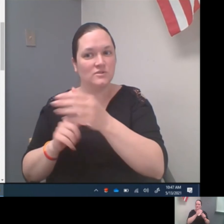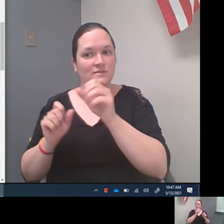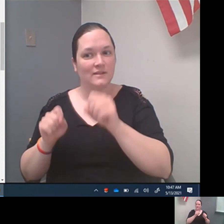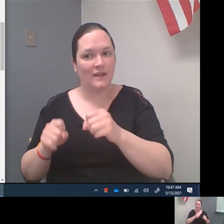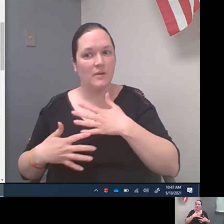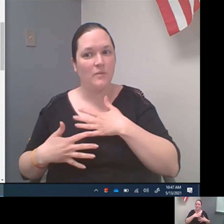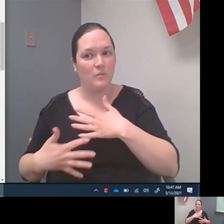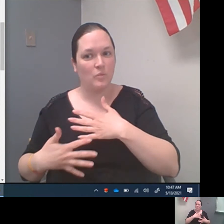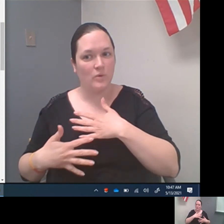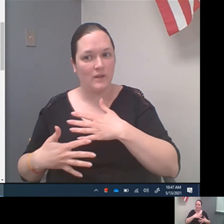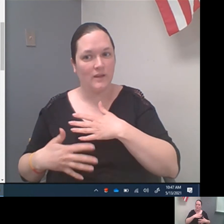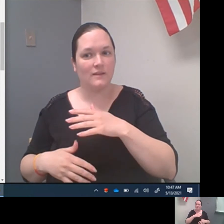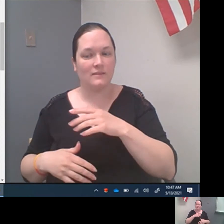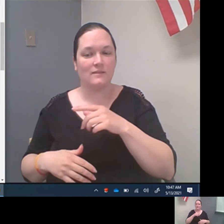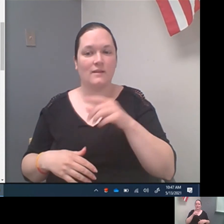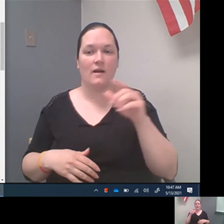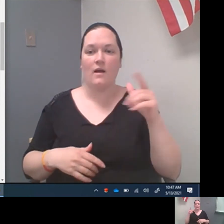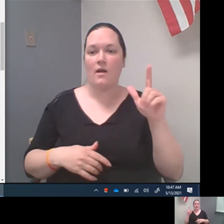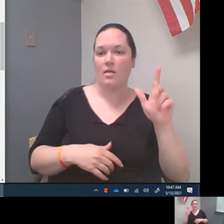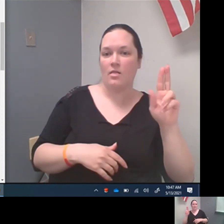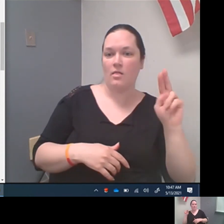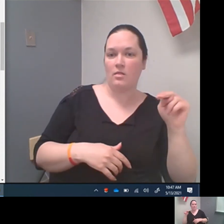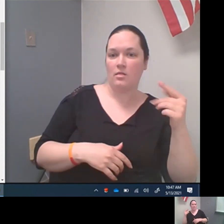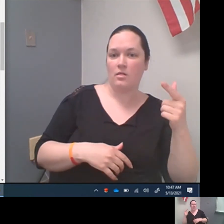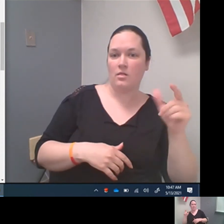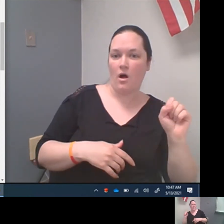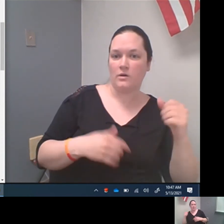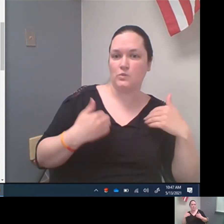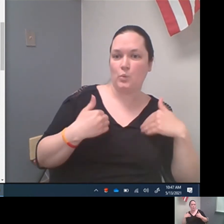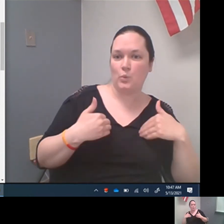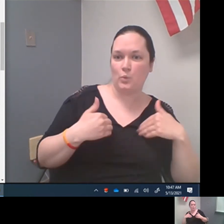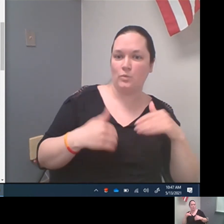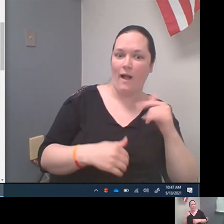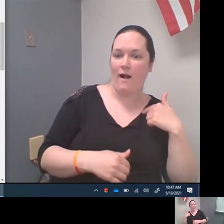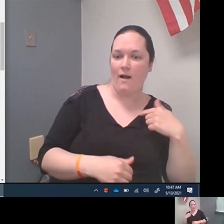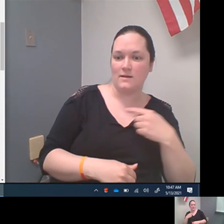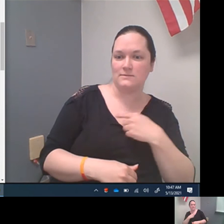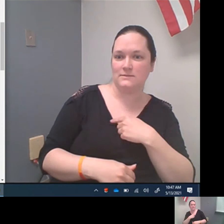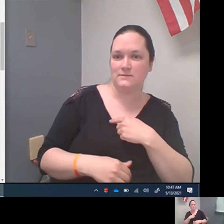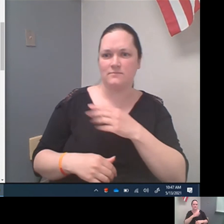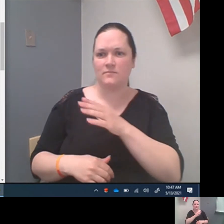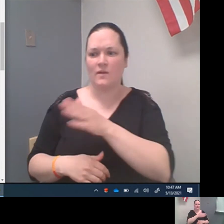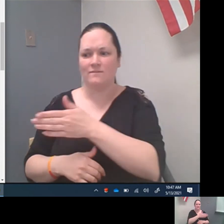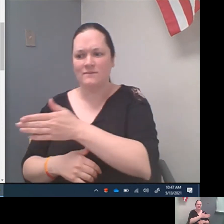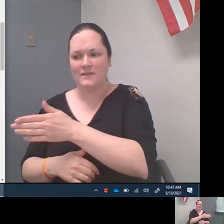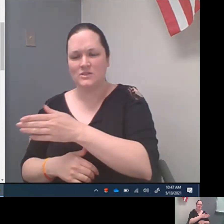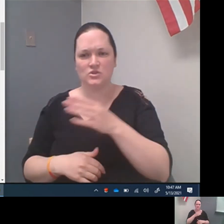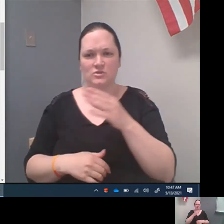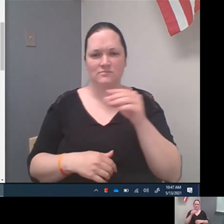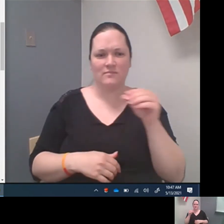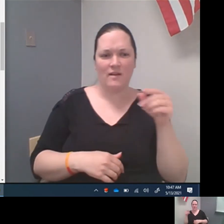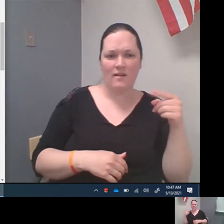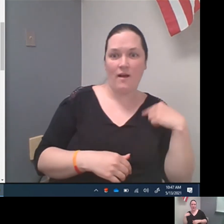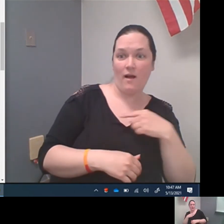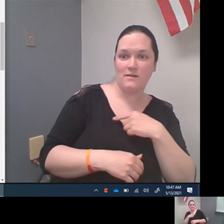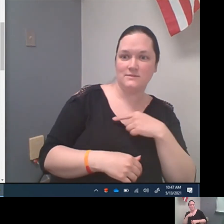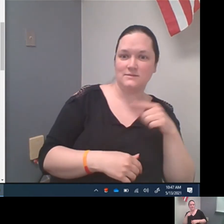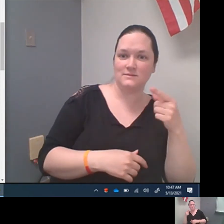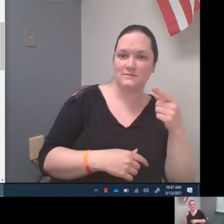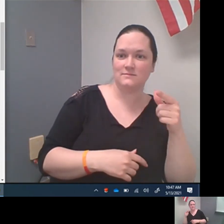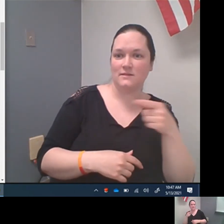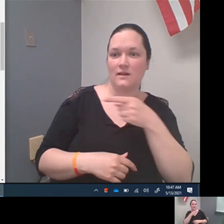problem. And then lungs, and that's the way that we've solved it. And so what's the difference between fish and us? Well,